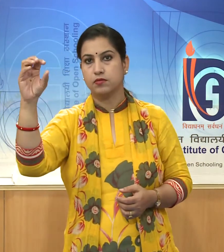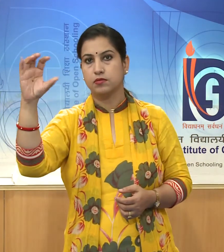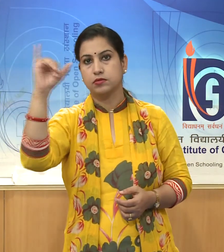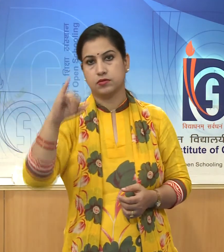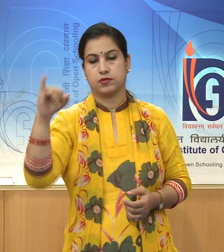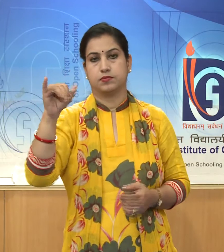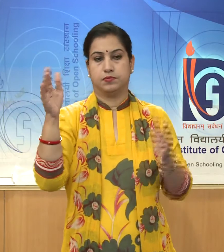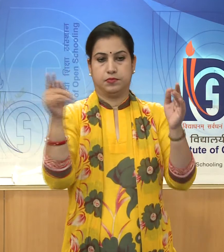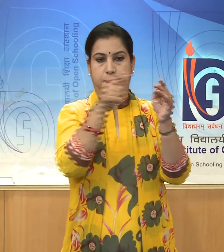1906.